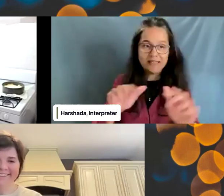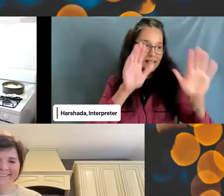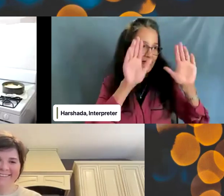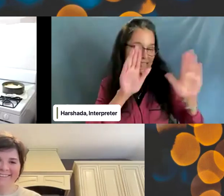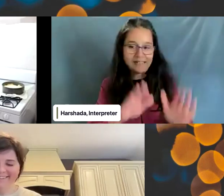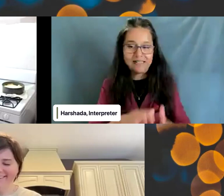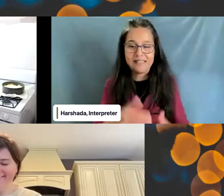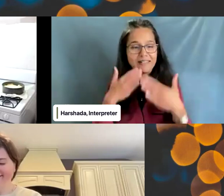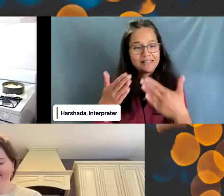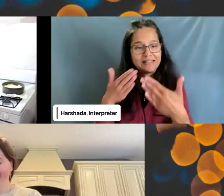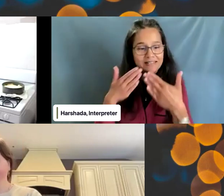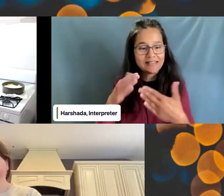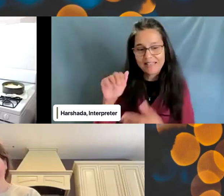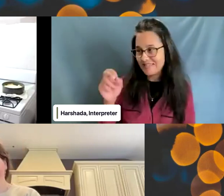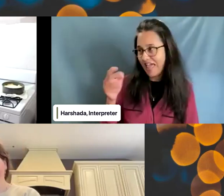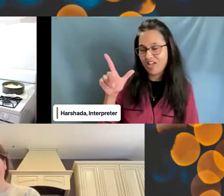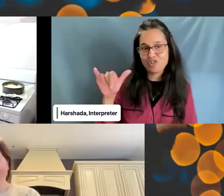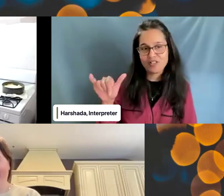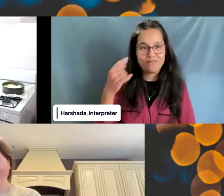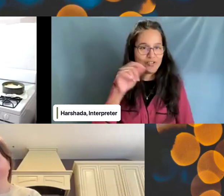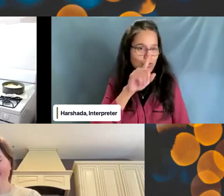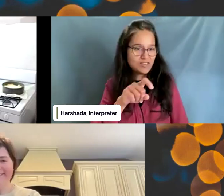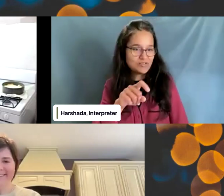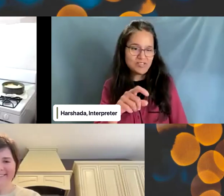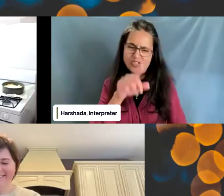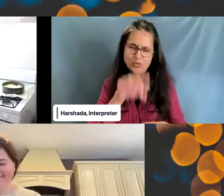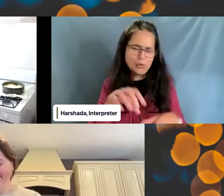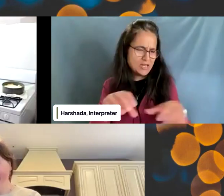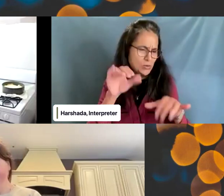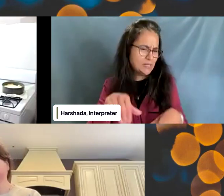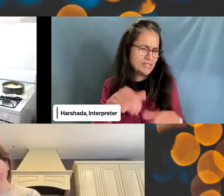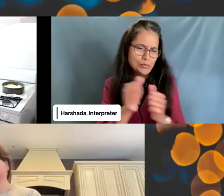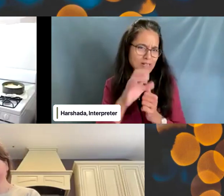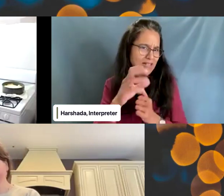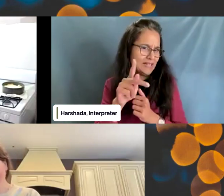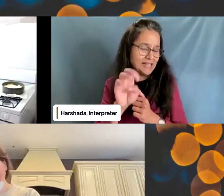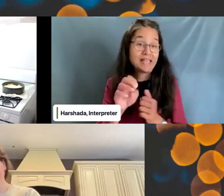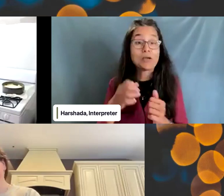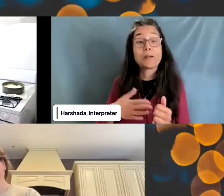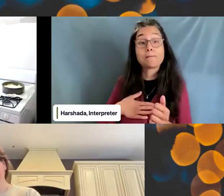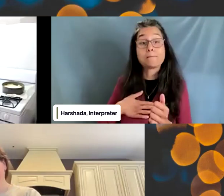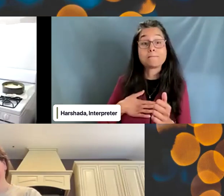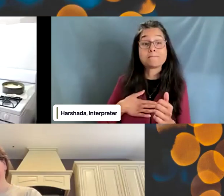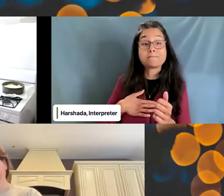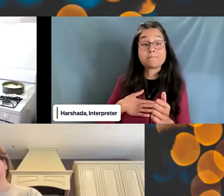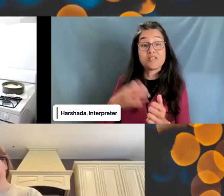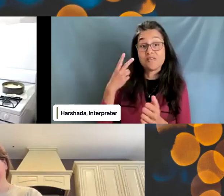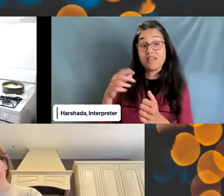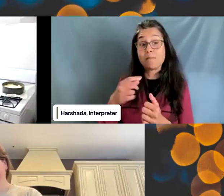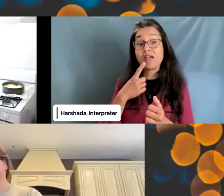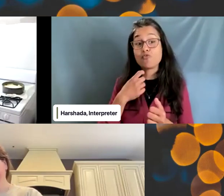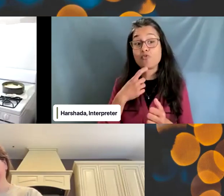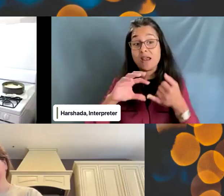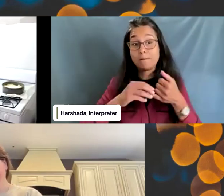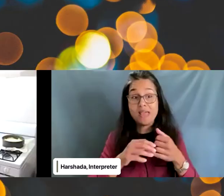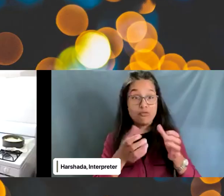Thanks, Ashley. Thanks, Ashley. You got this with the cake. My coulis is strained, and